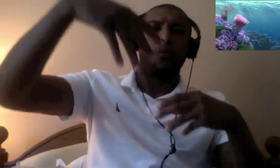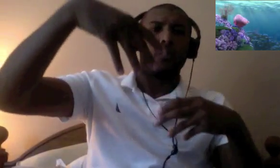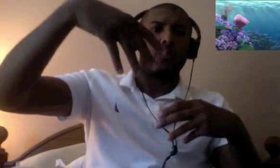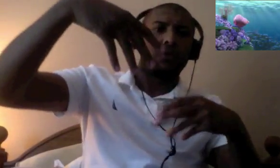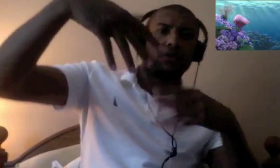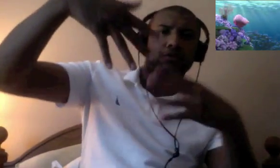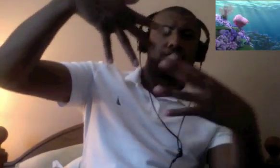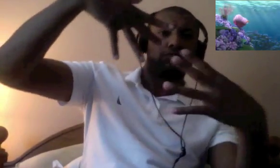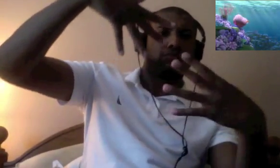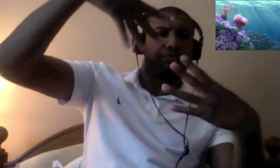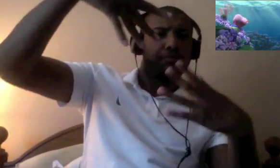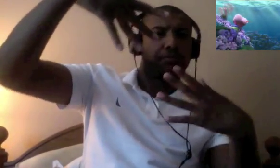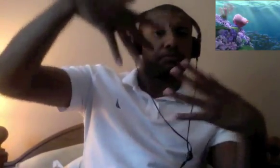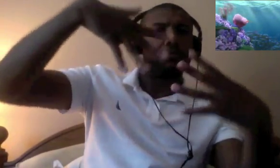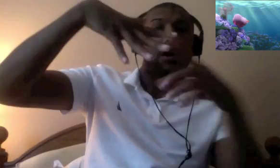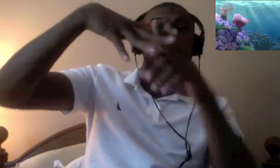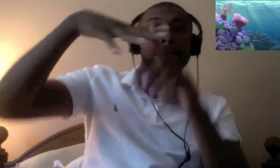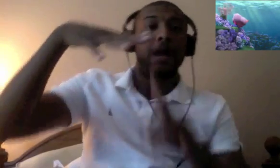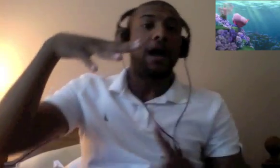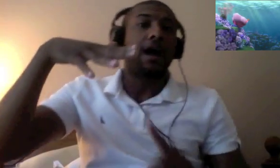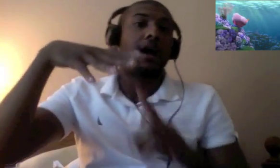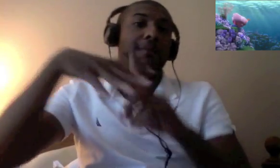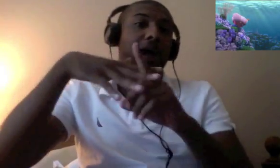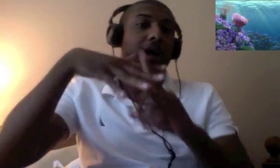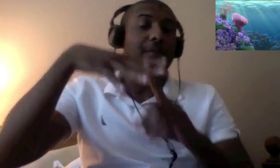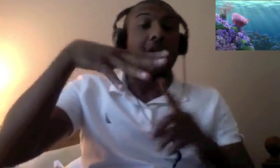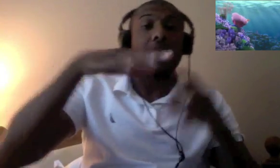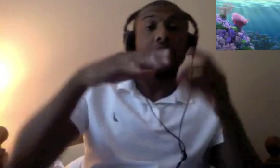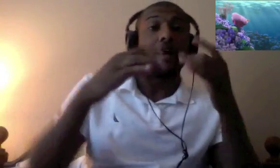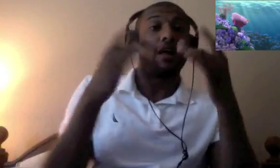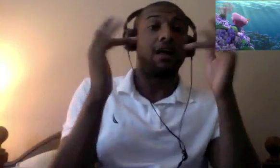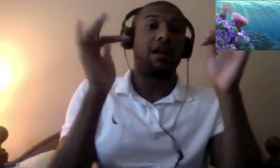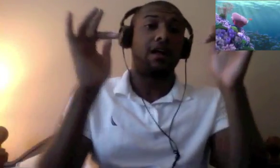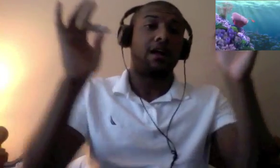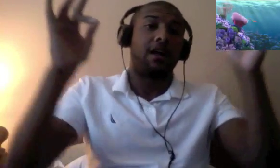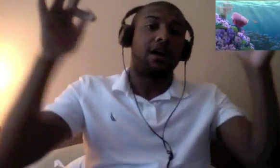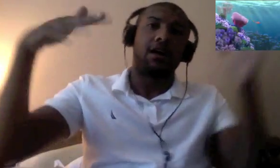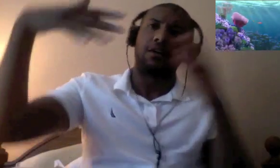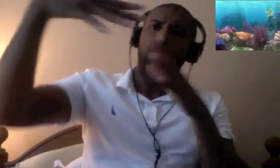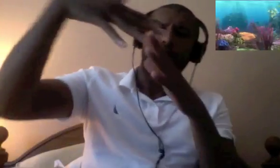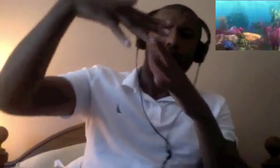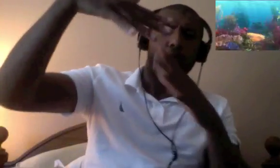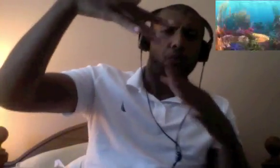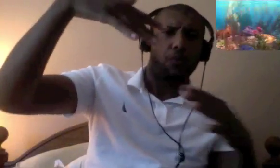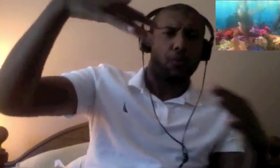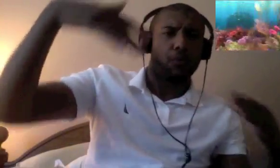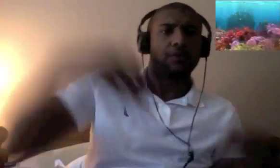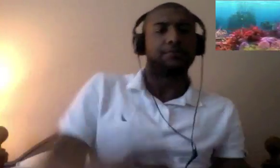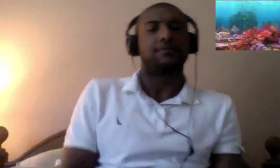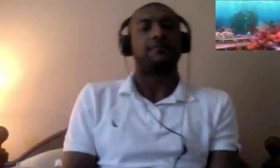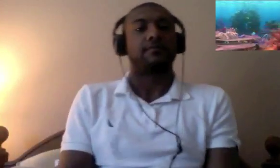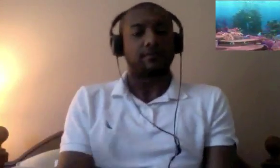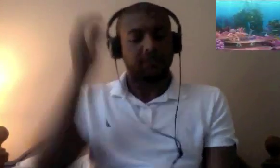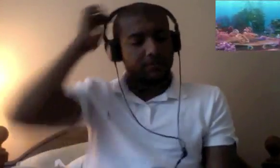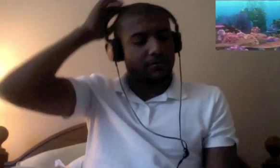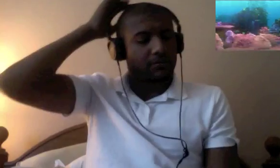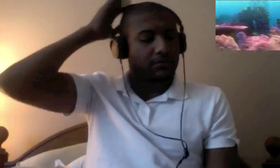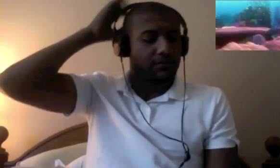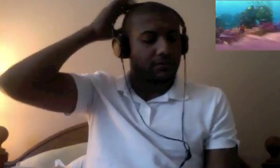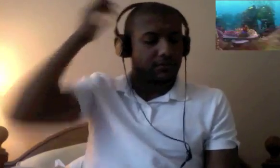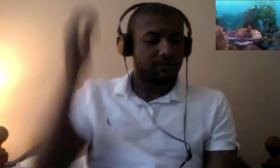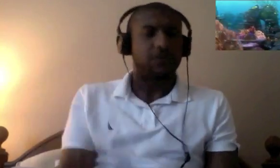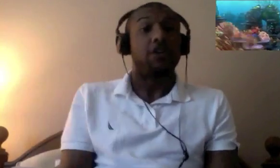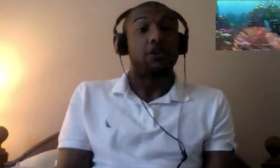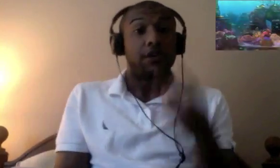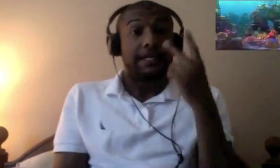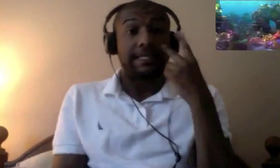it appears and disappears, lending a subtle magical sparkle to the underwater. You can see how we're using the